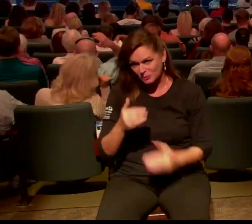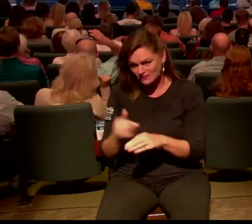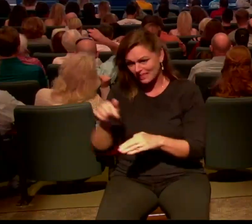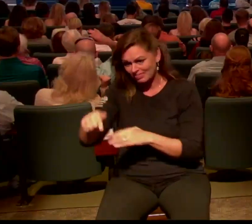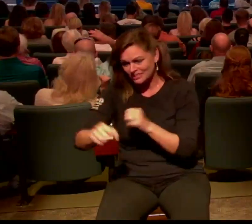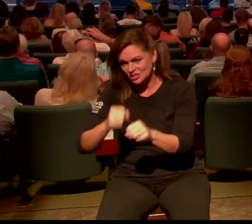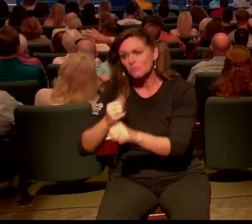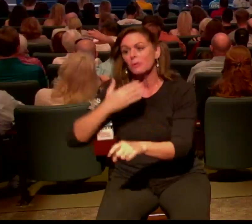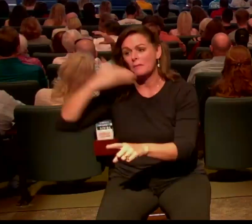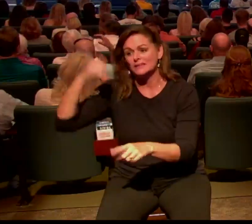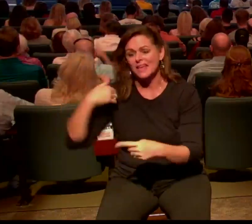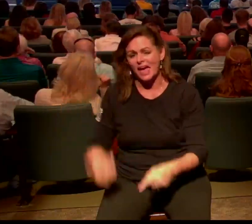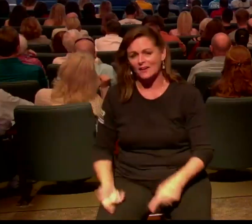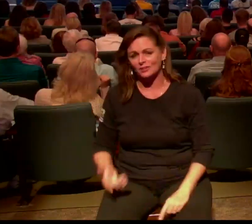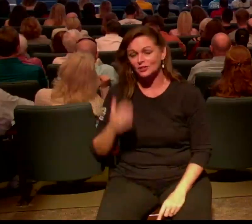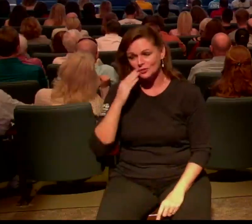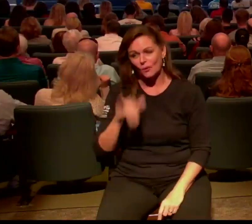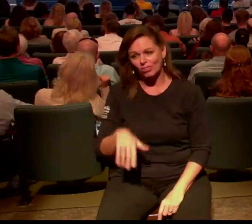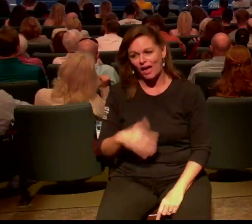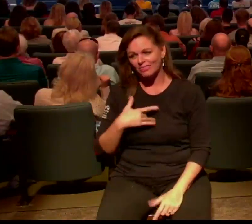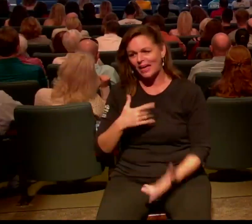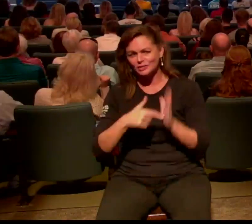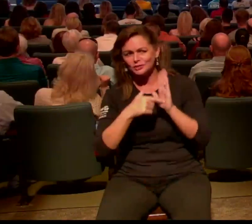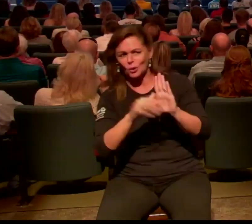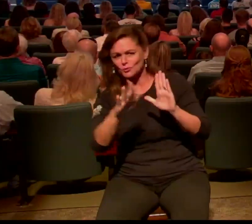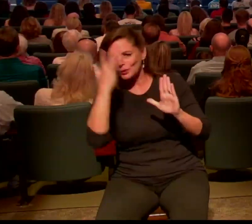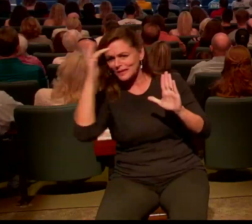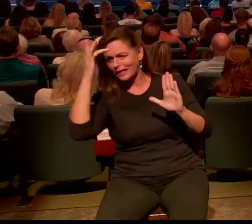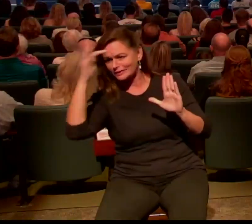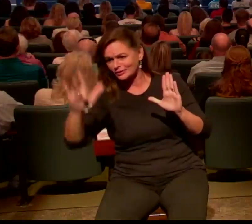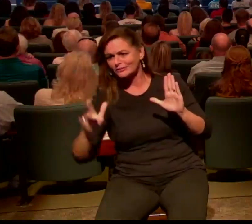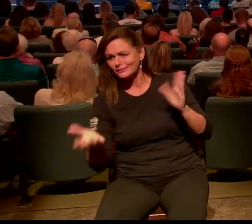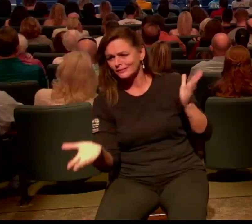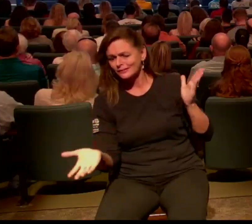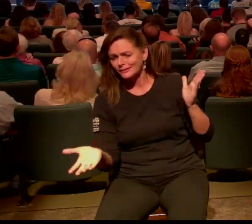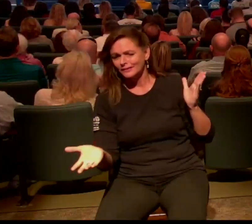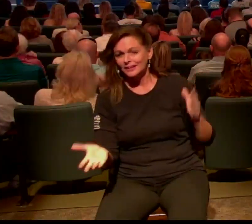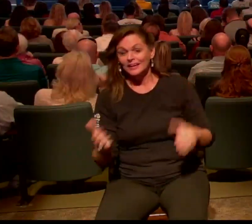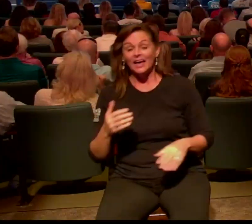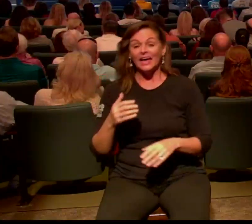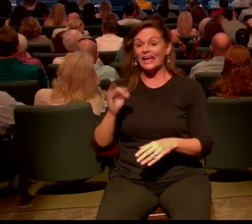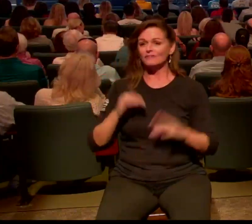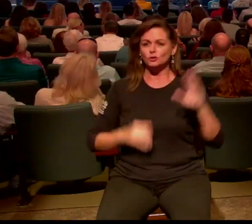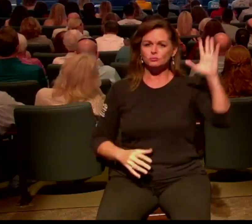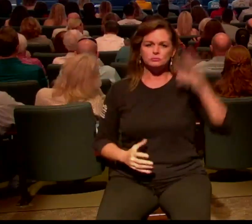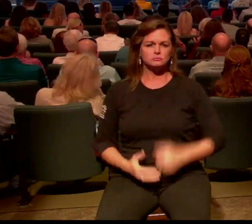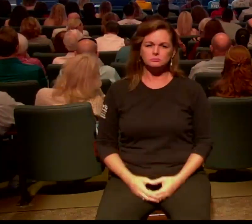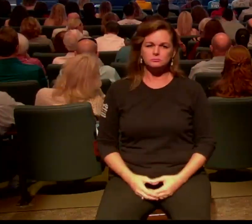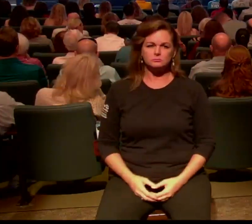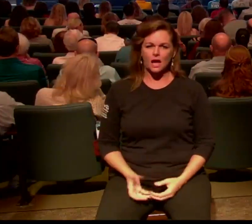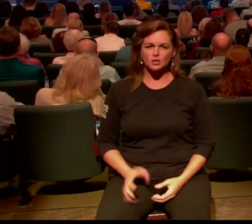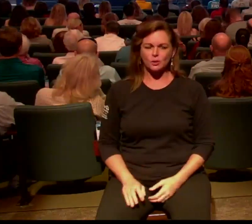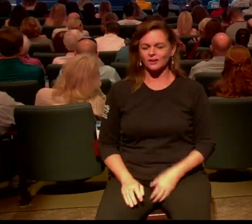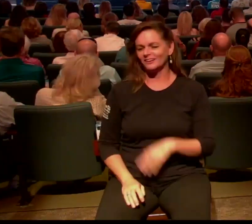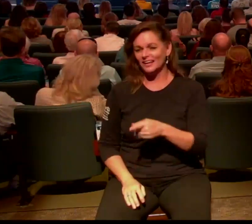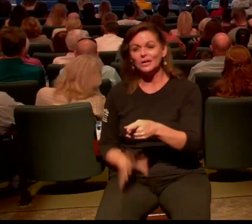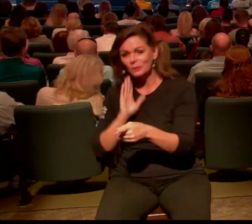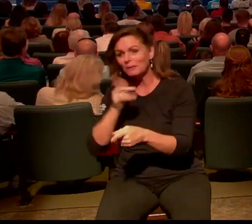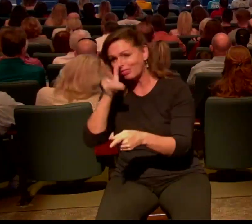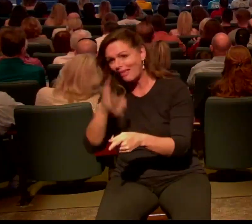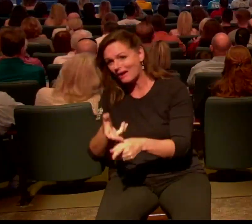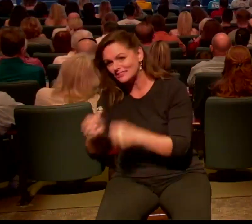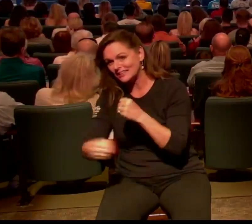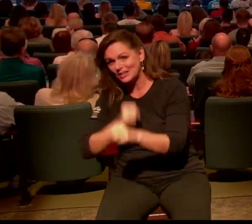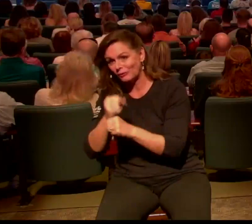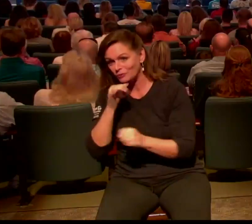In fact, if you didn't catch that and raise your hand, I seriously doubt if next year will be your greatest year ever. I